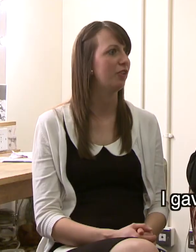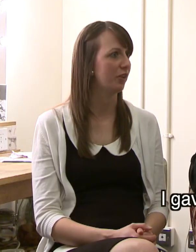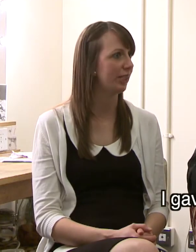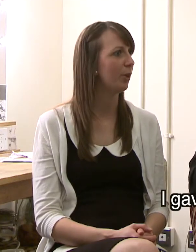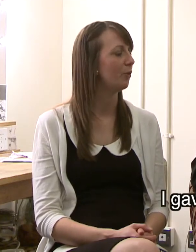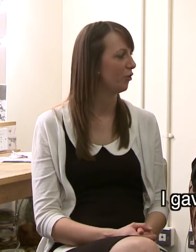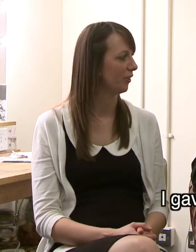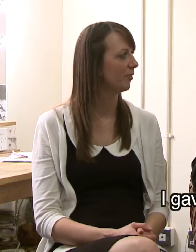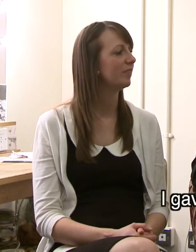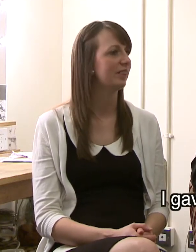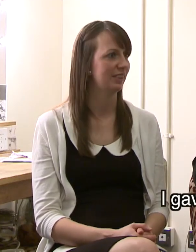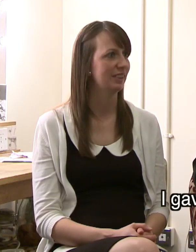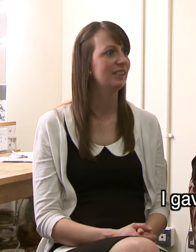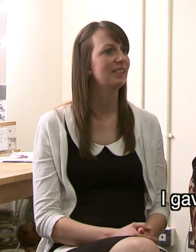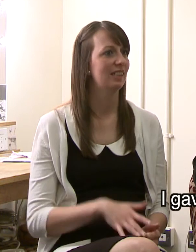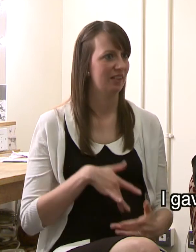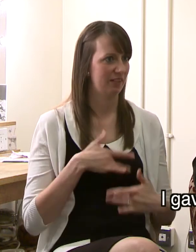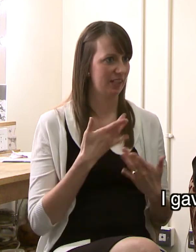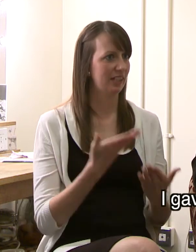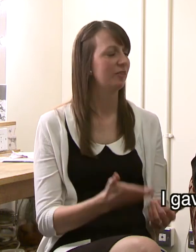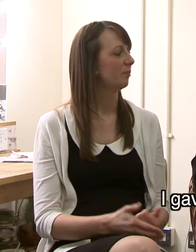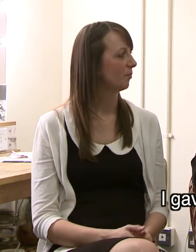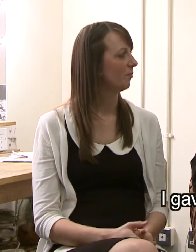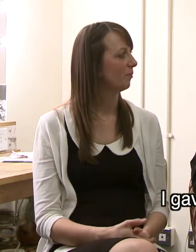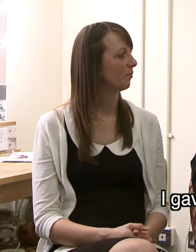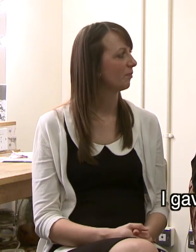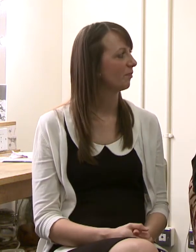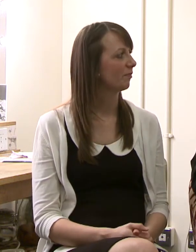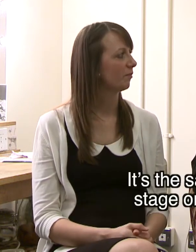Give them a feeling. See, it's the same.